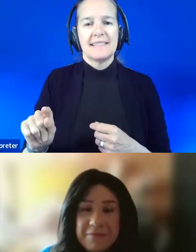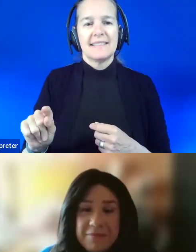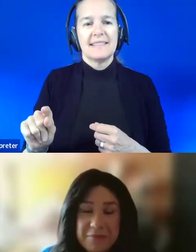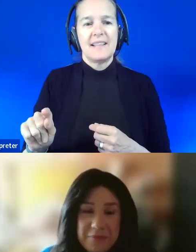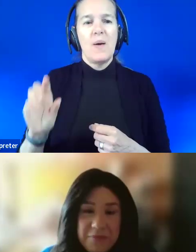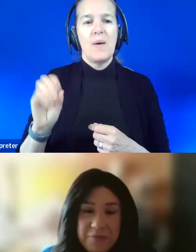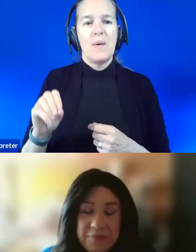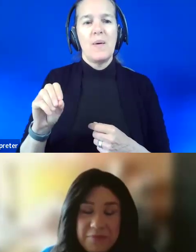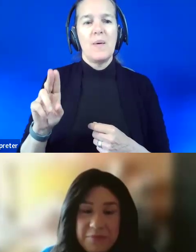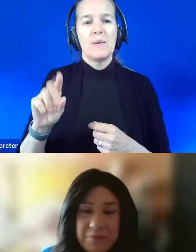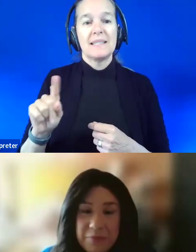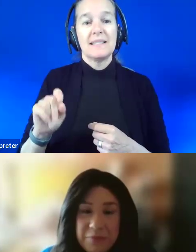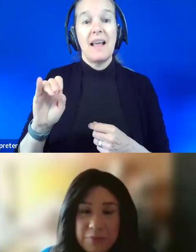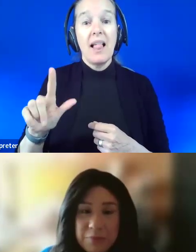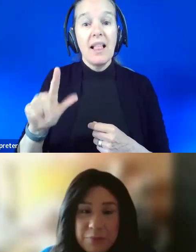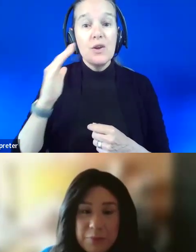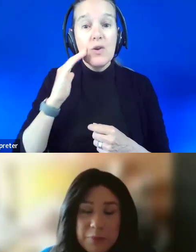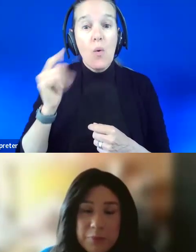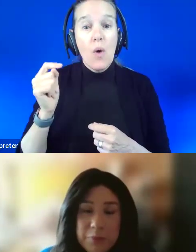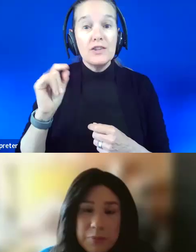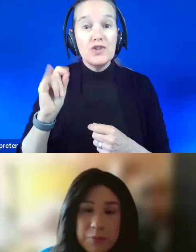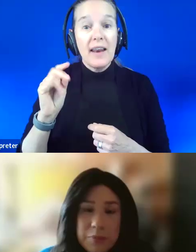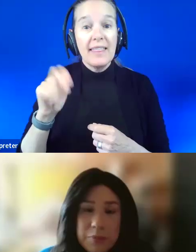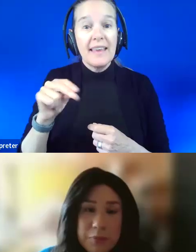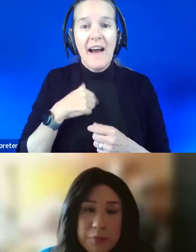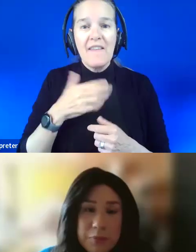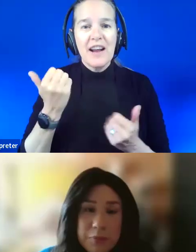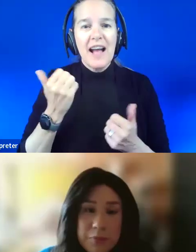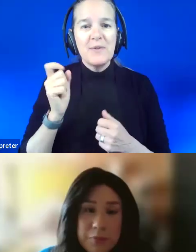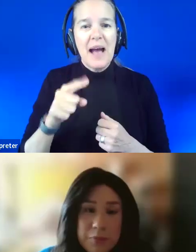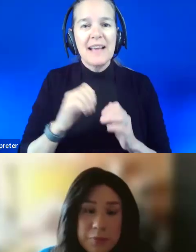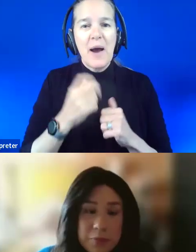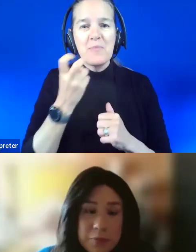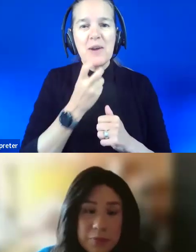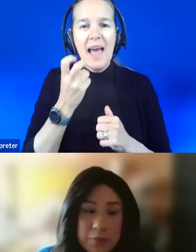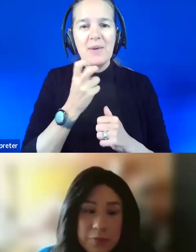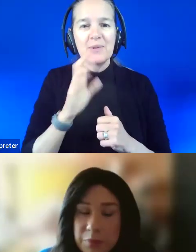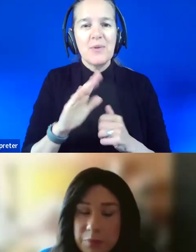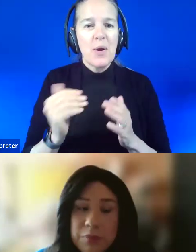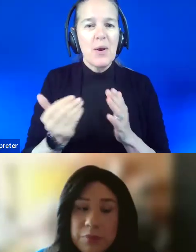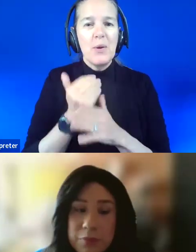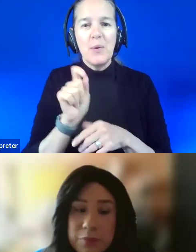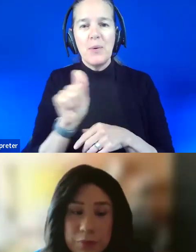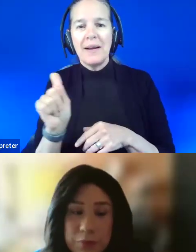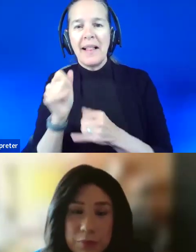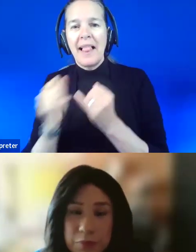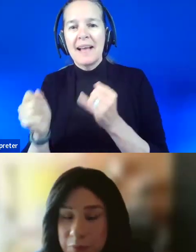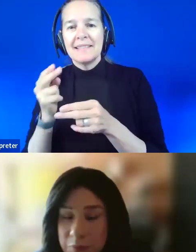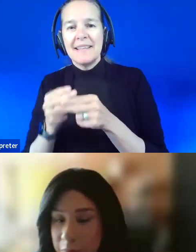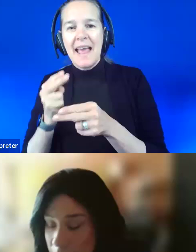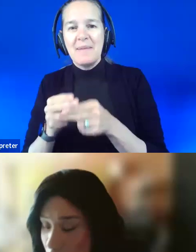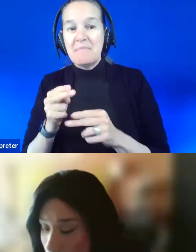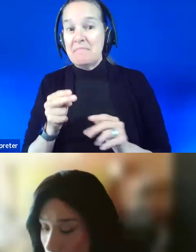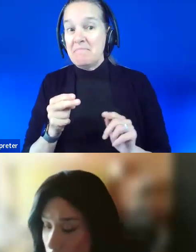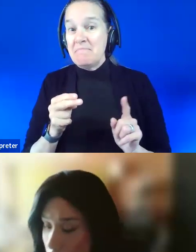Katz-Ouziel. Oh, you know what, Jonathan? I did not ask you how to say your new hyphenated last name. So I'm going